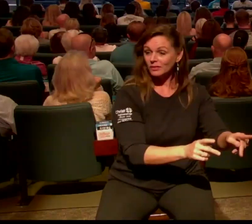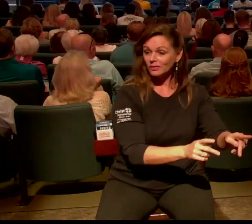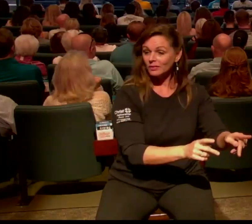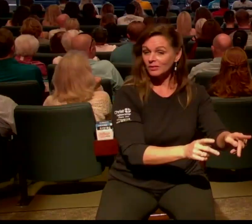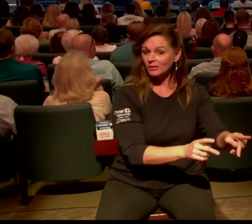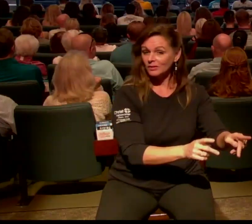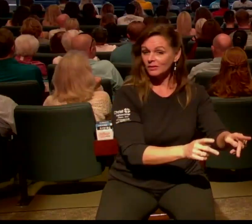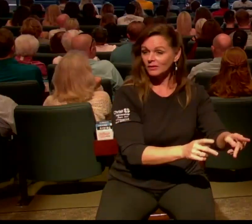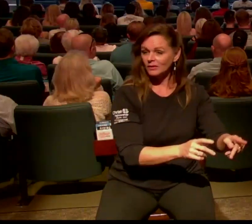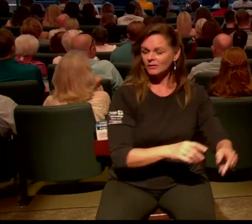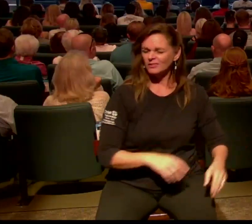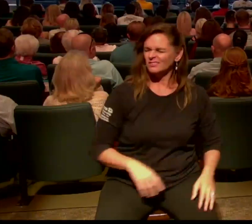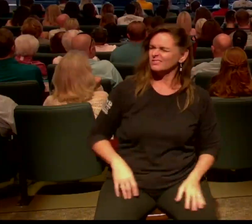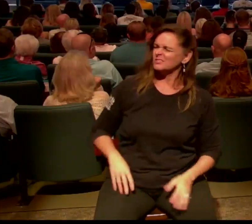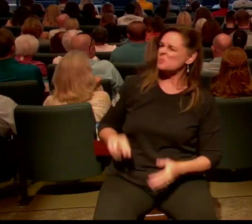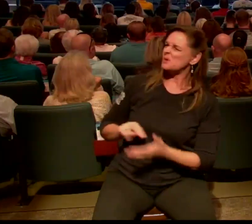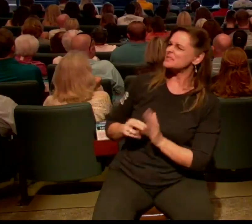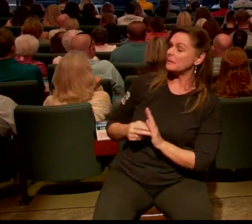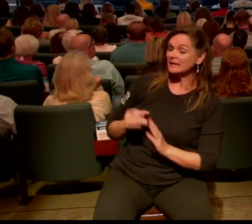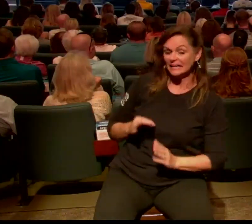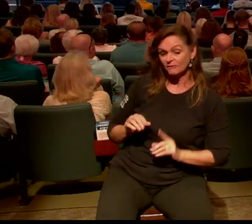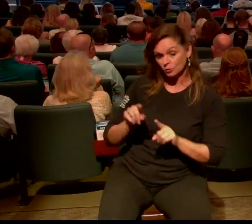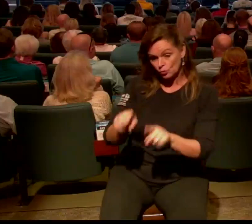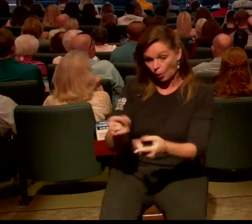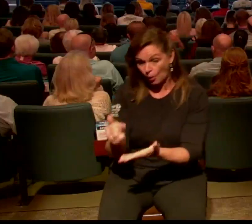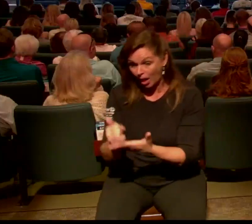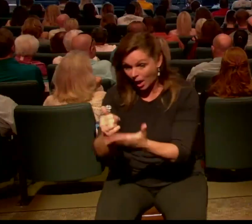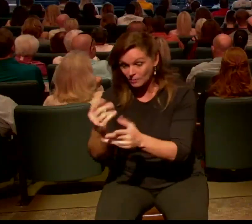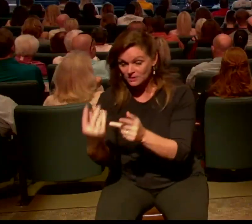So what does that mean? That means when I